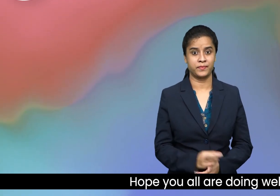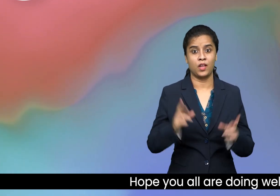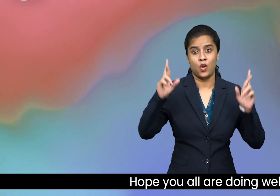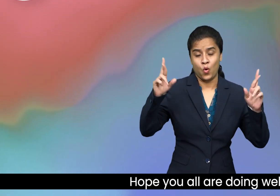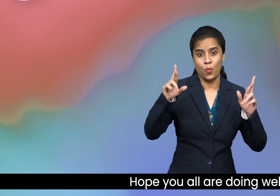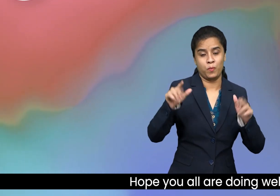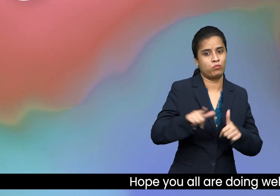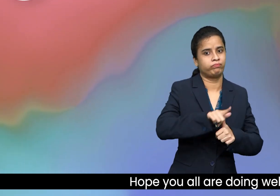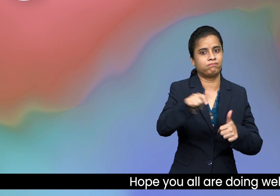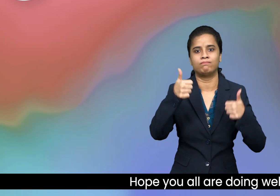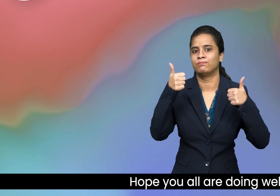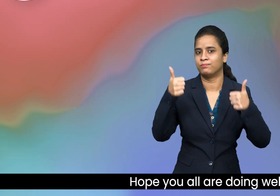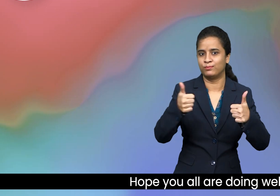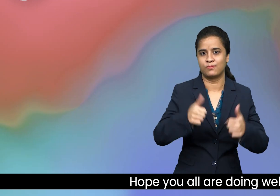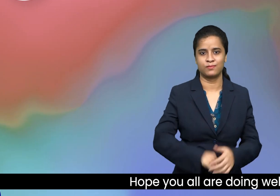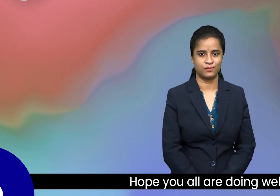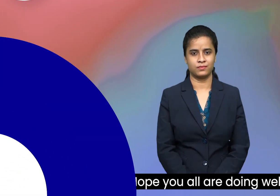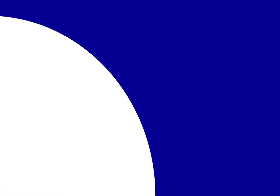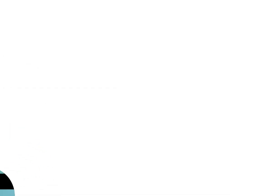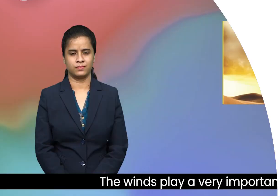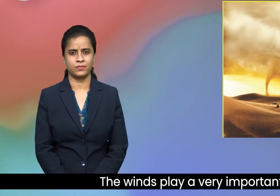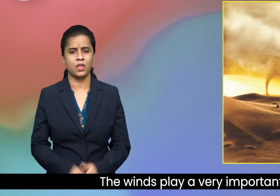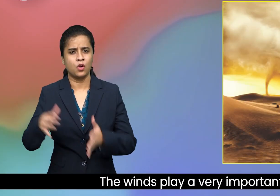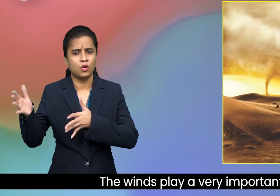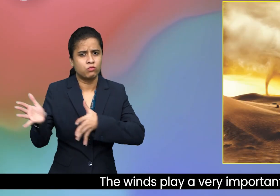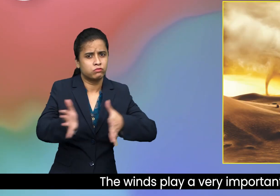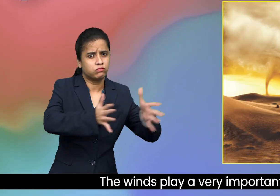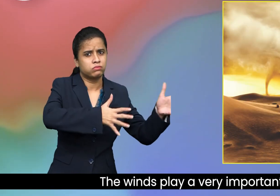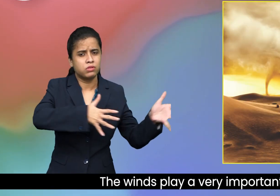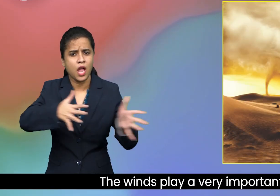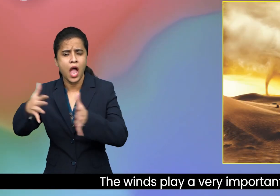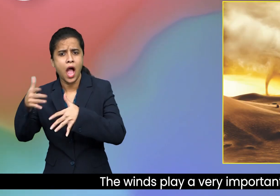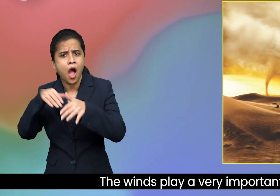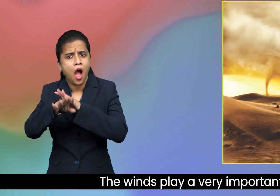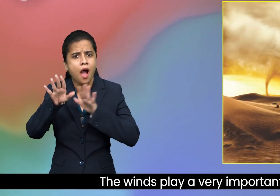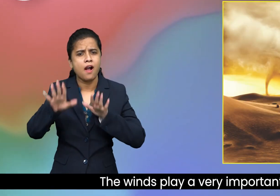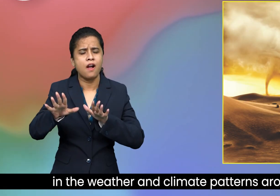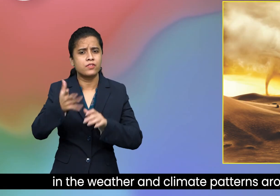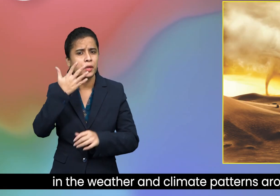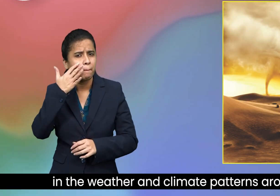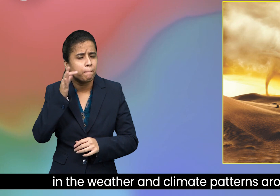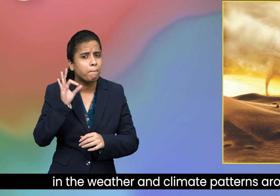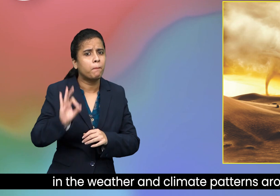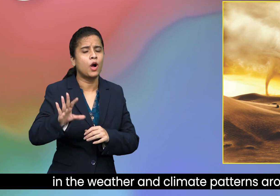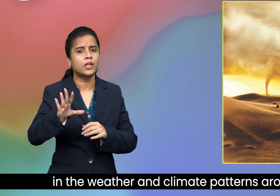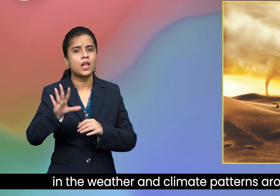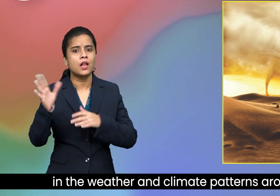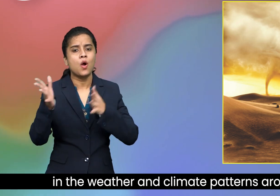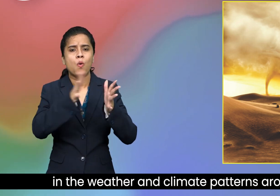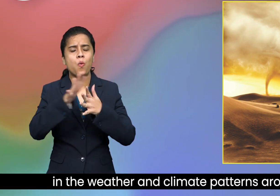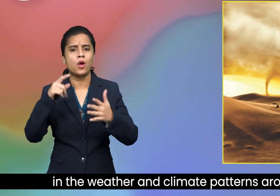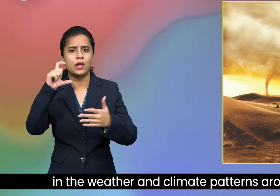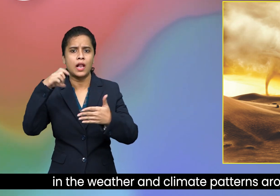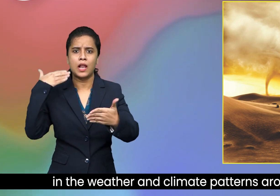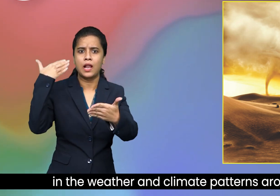Hope you all are doing well. The winds play a very important role in the weather and